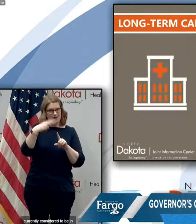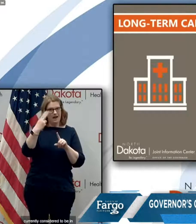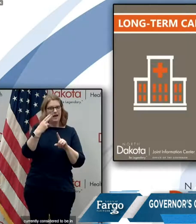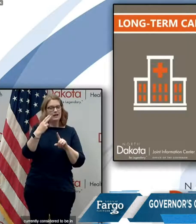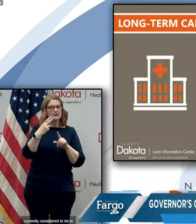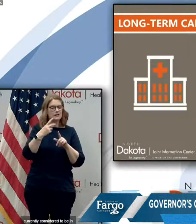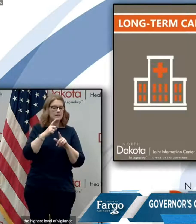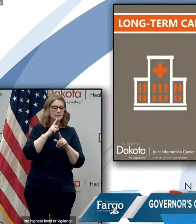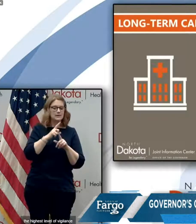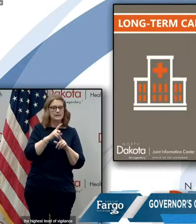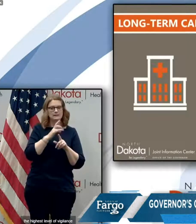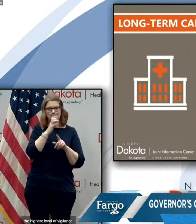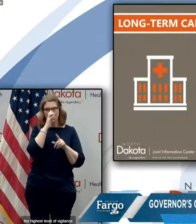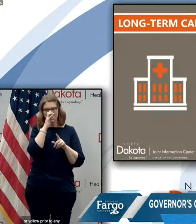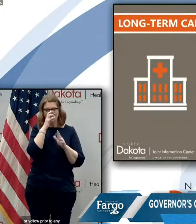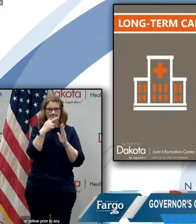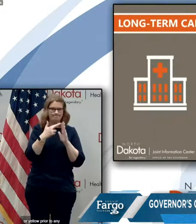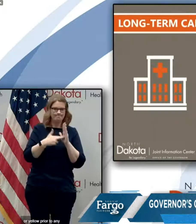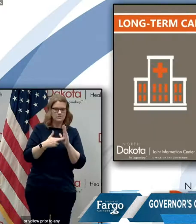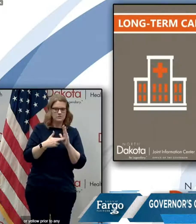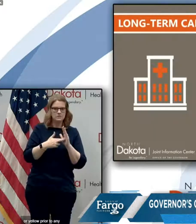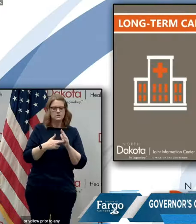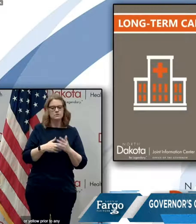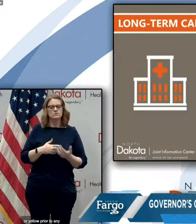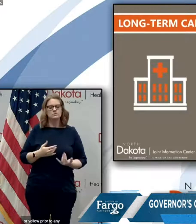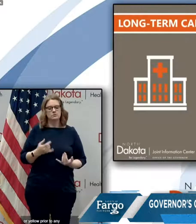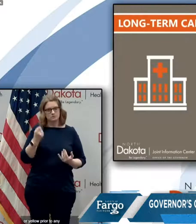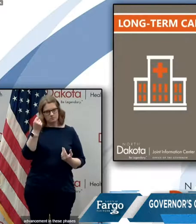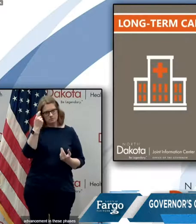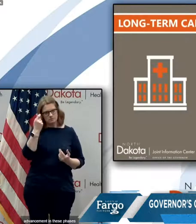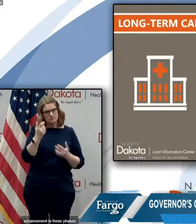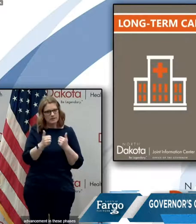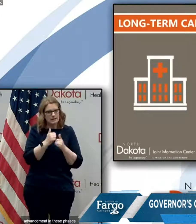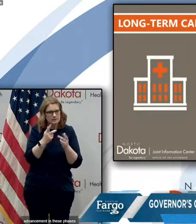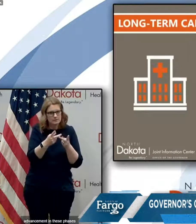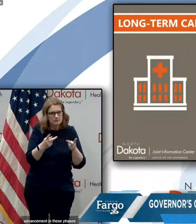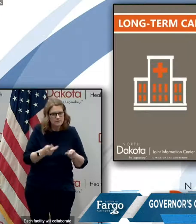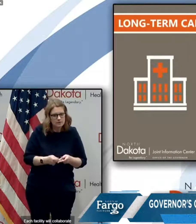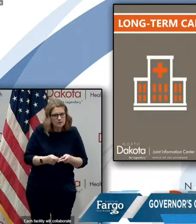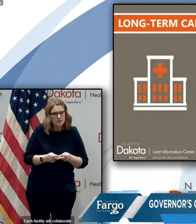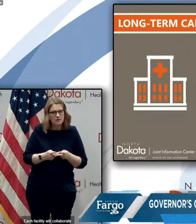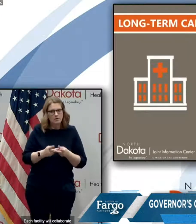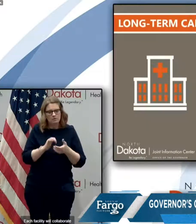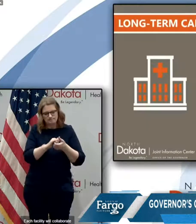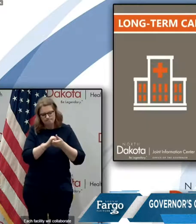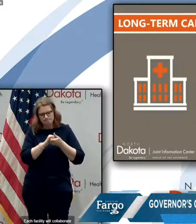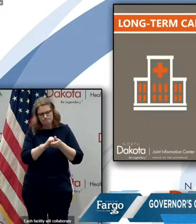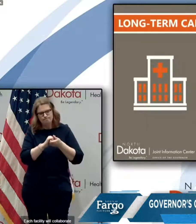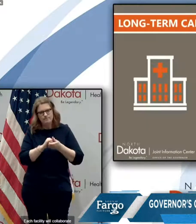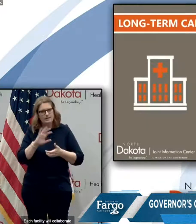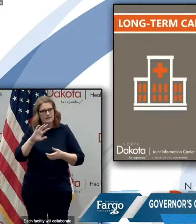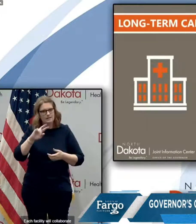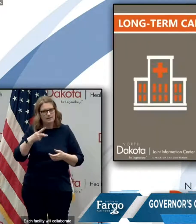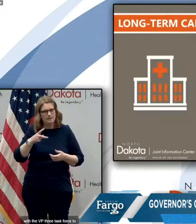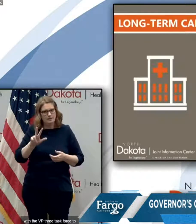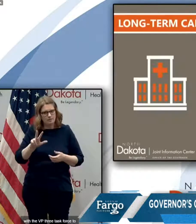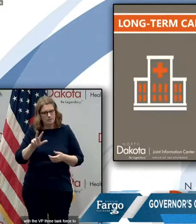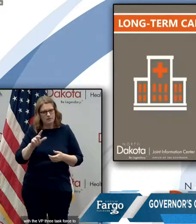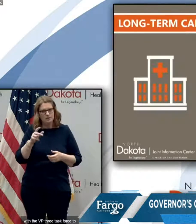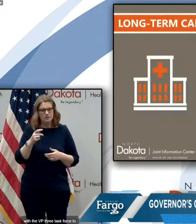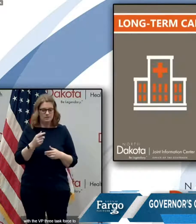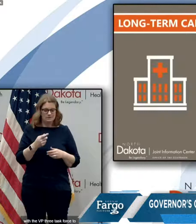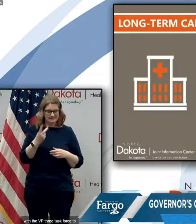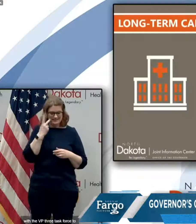to any advancement in these phases, each facility will collaborate with the VP3 task force to review that gating criteria